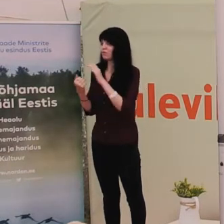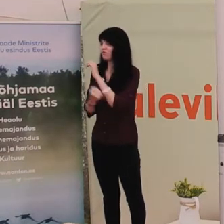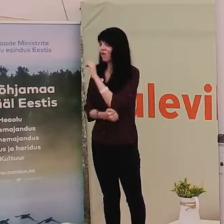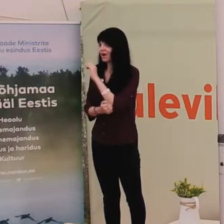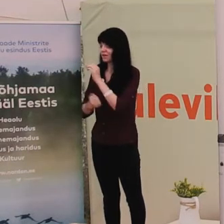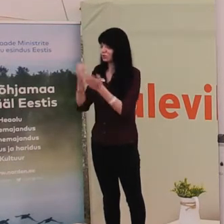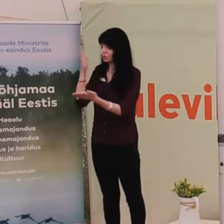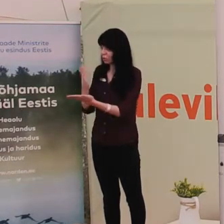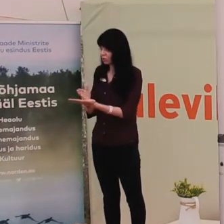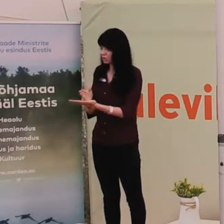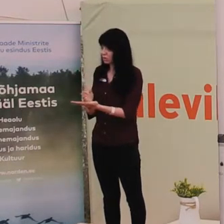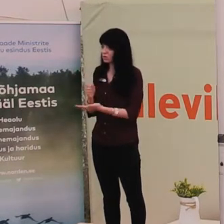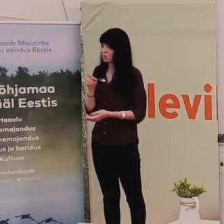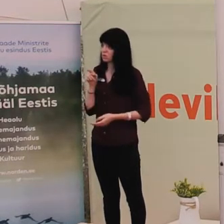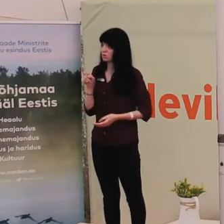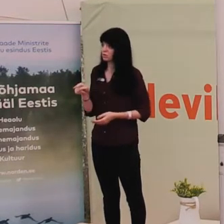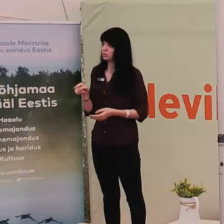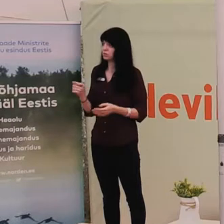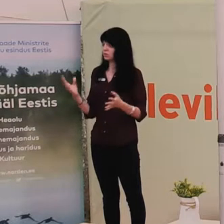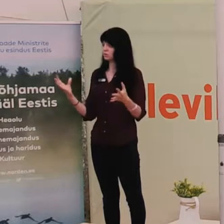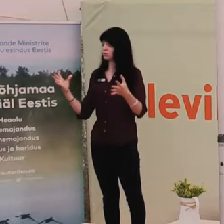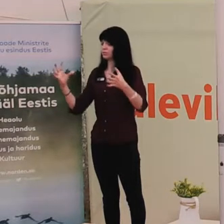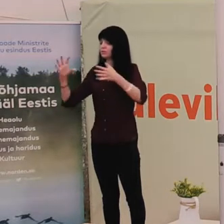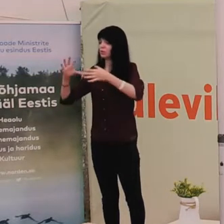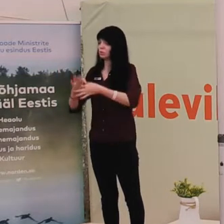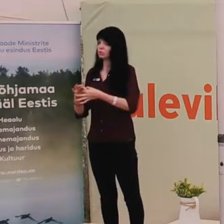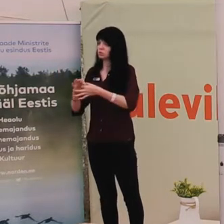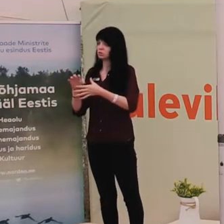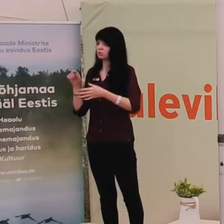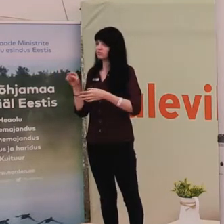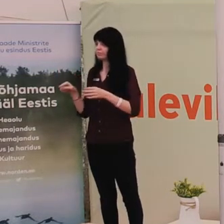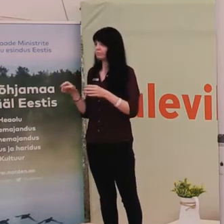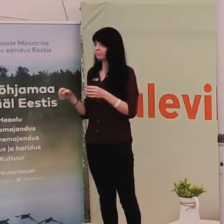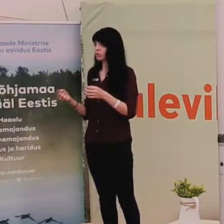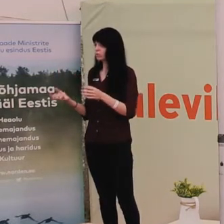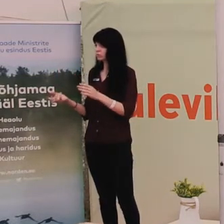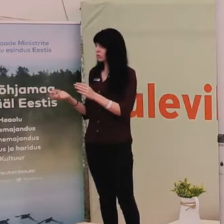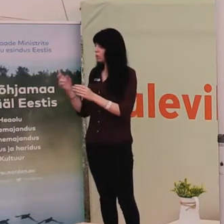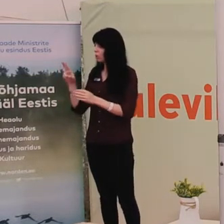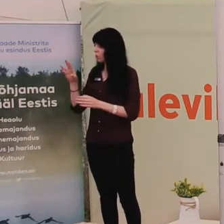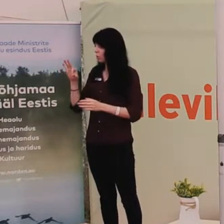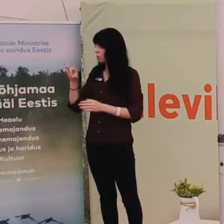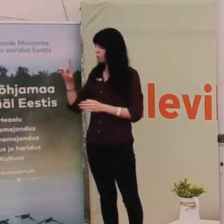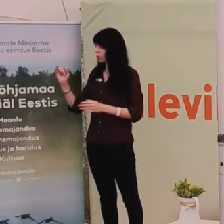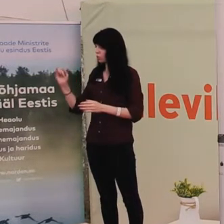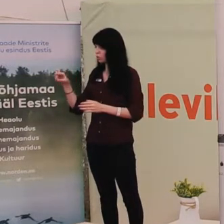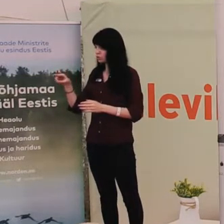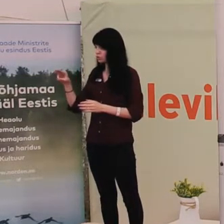it comes hand in hand with corruption and